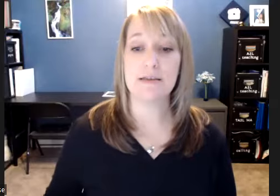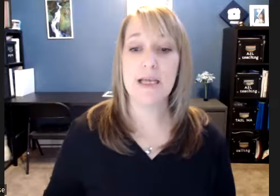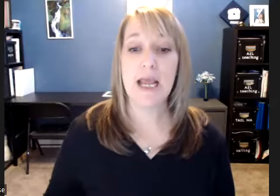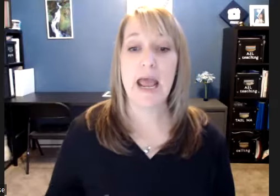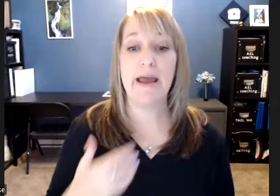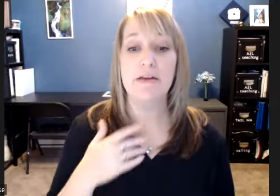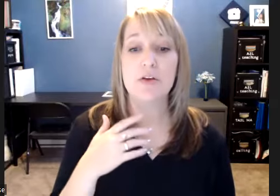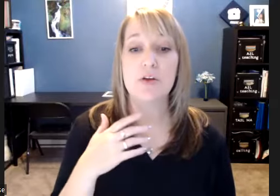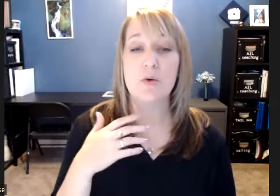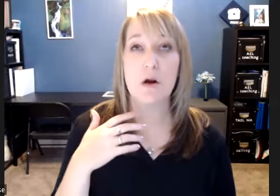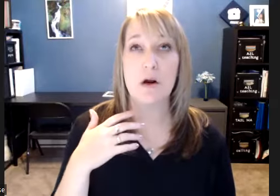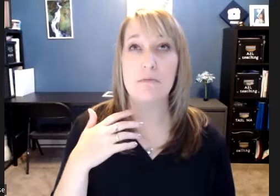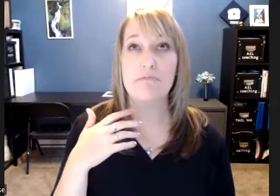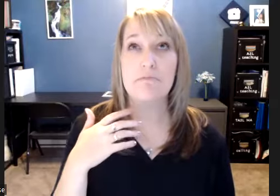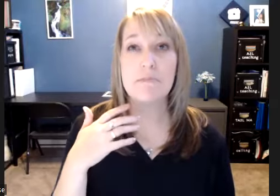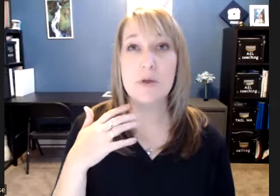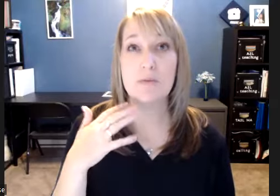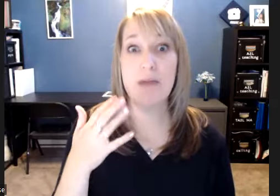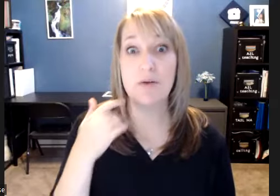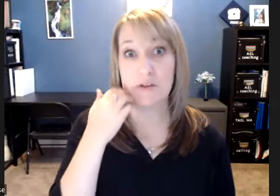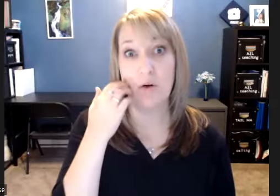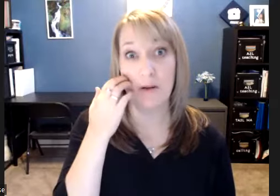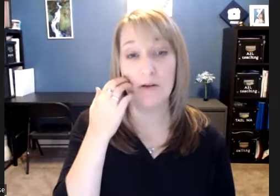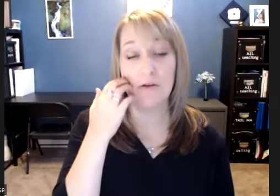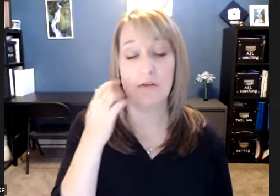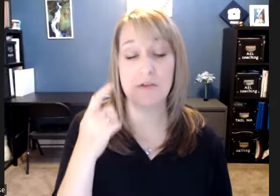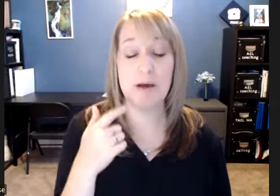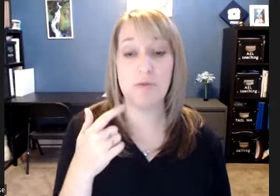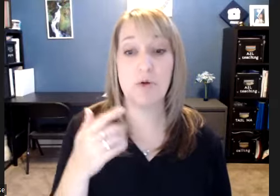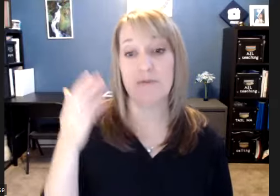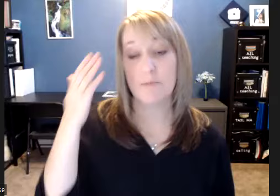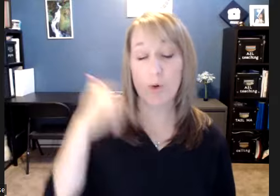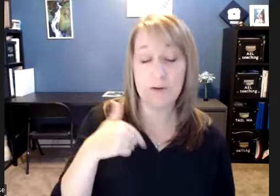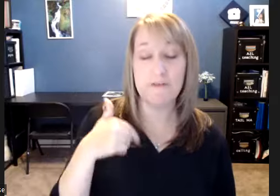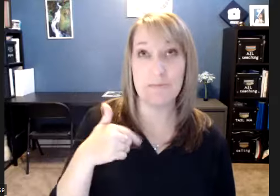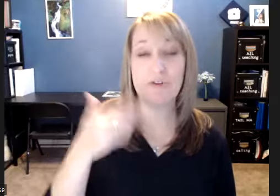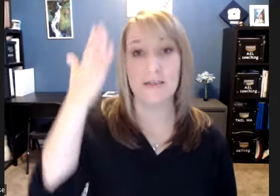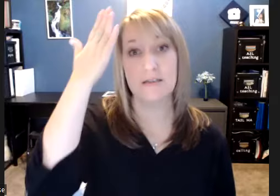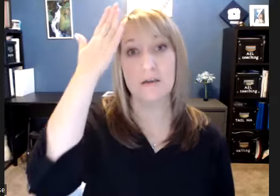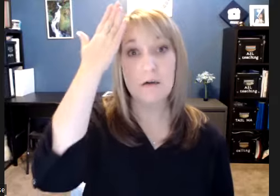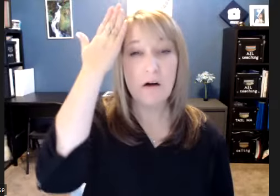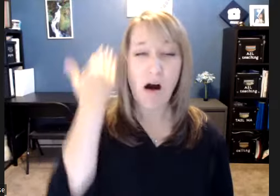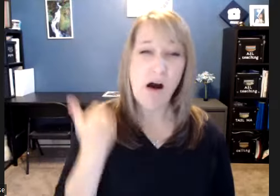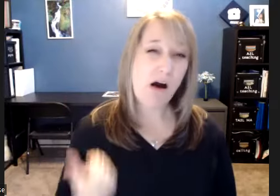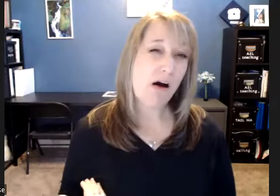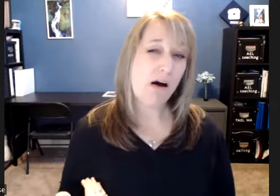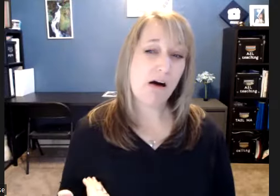is, and your mouth is open. There's a mouth morpheme for this.